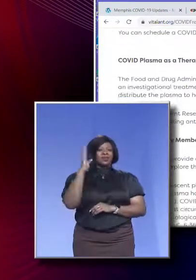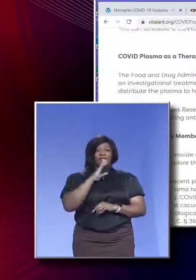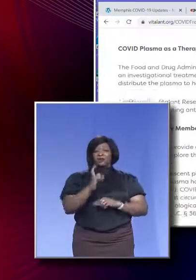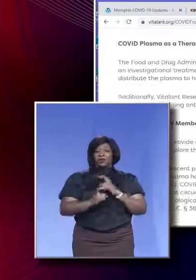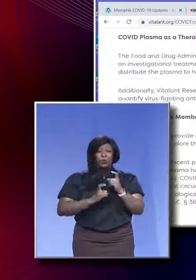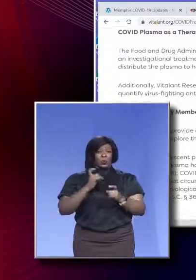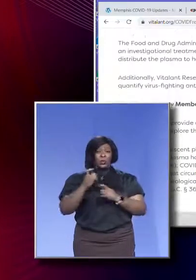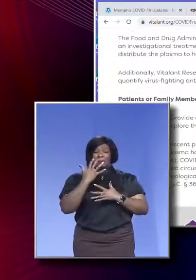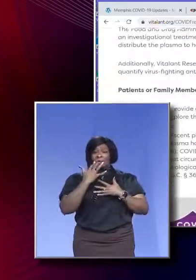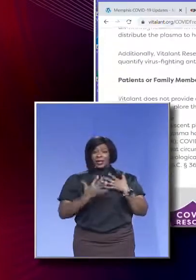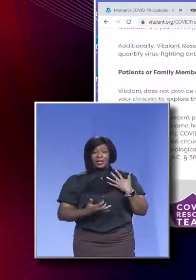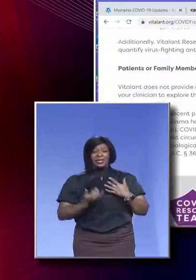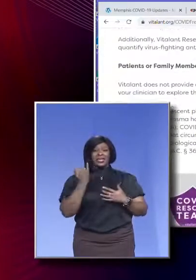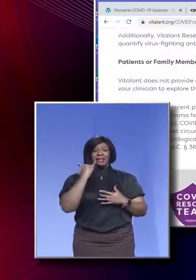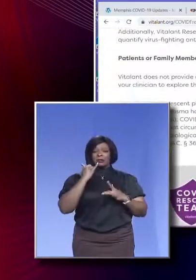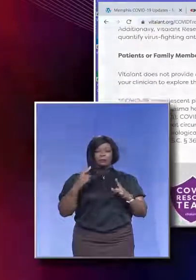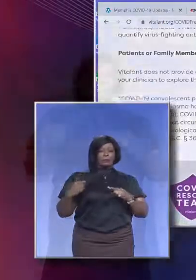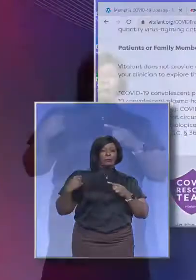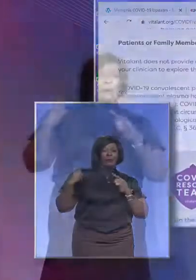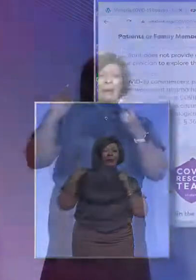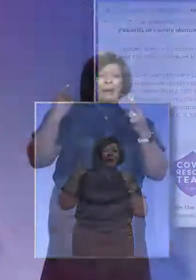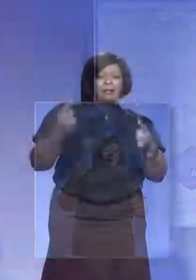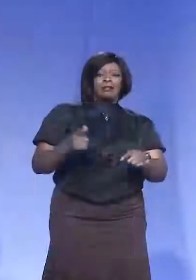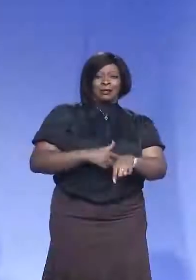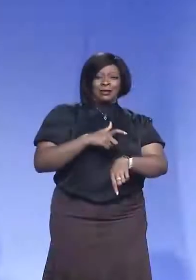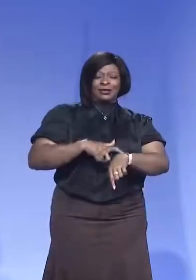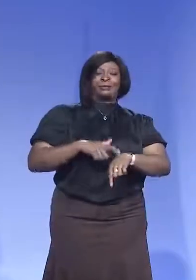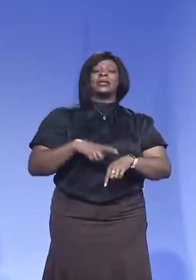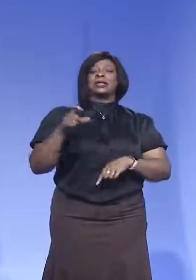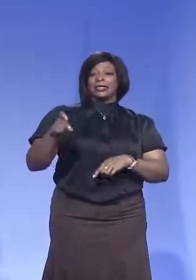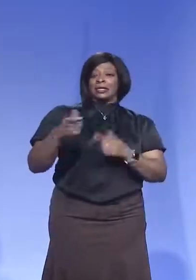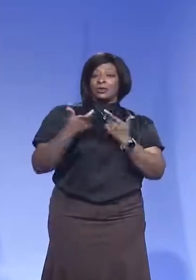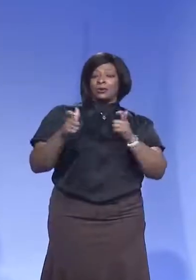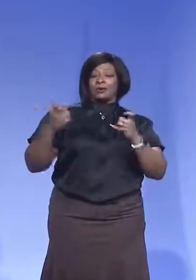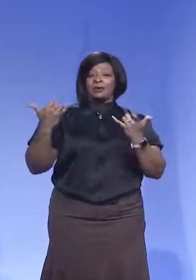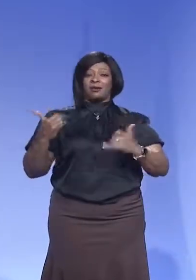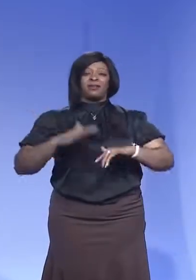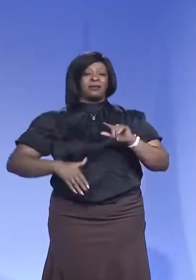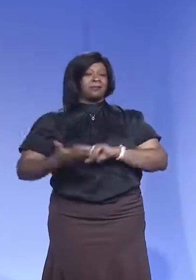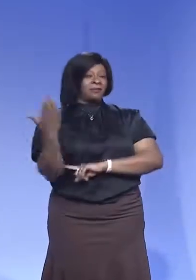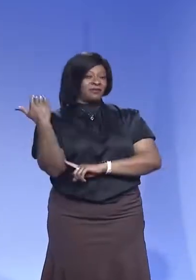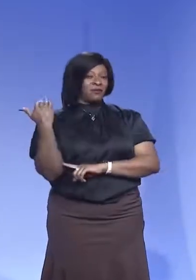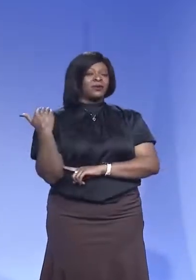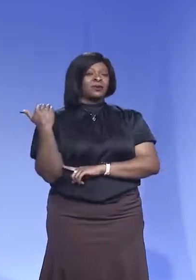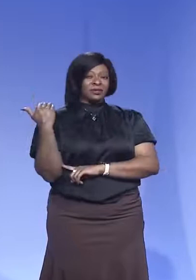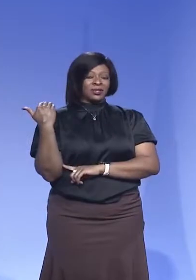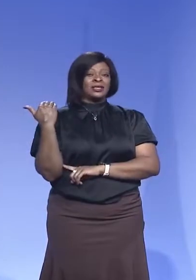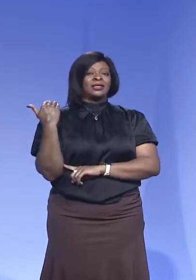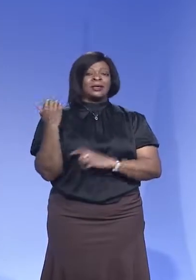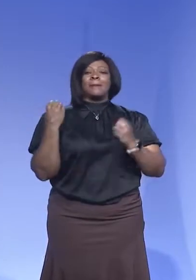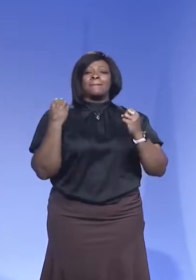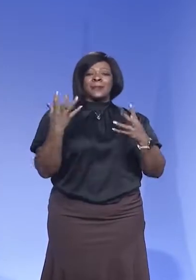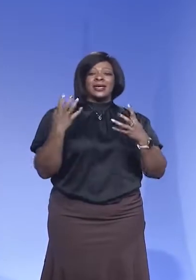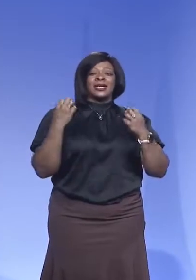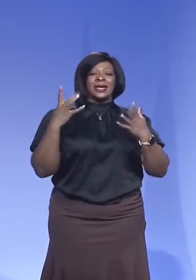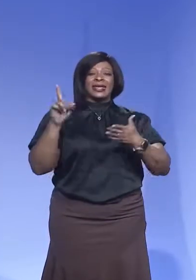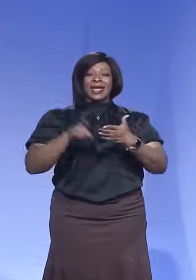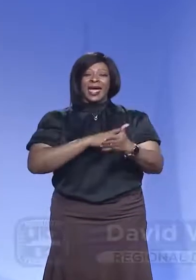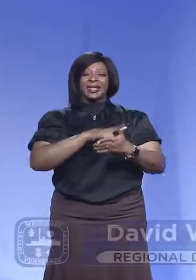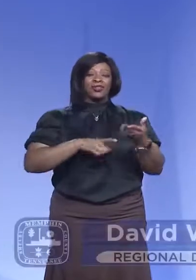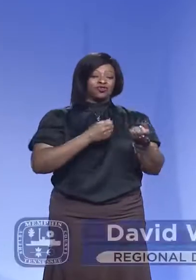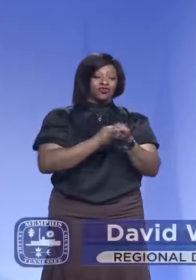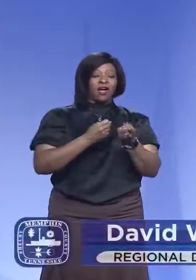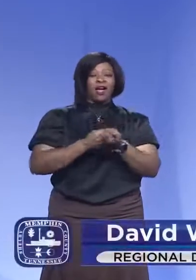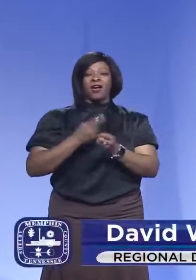donated blood, or if it's been a while, the need is greater now more than ever. With so many canceled drives, the need